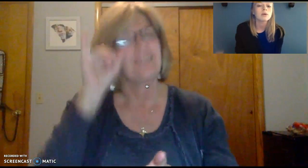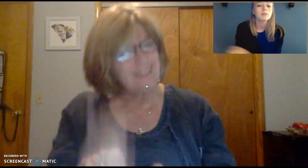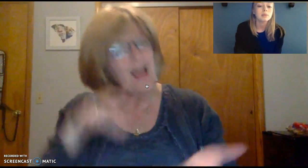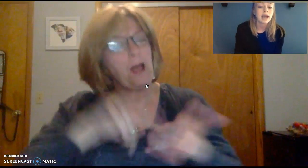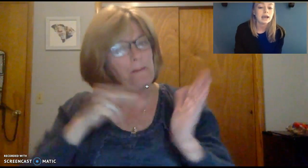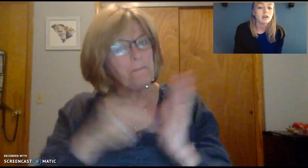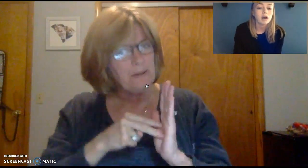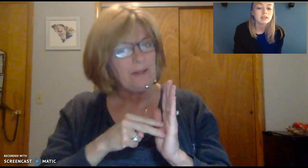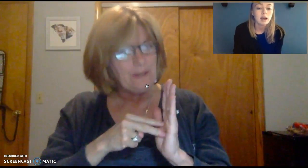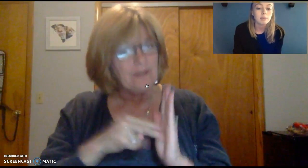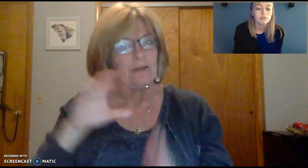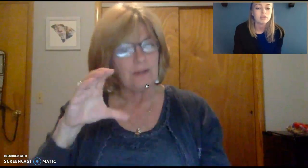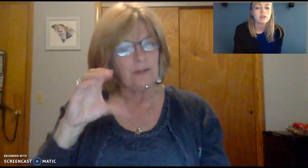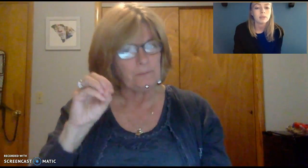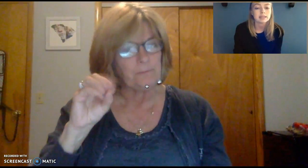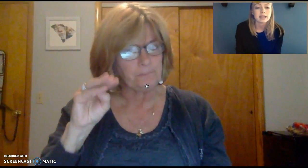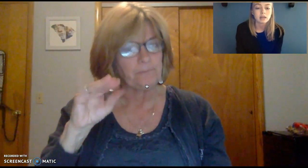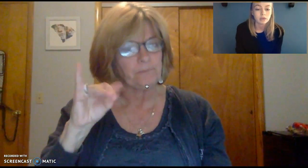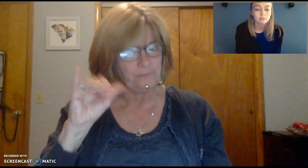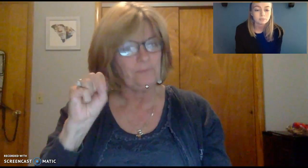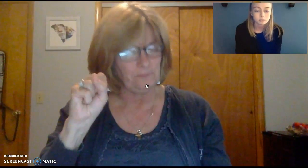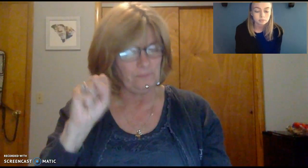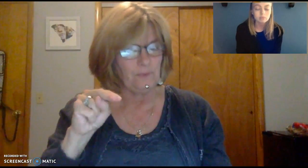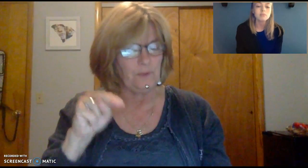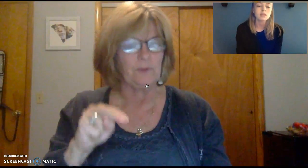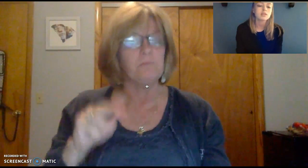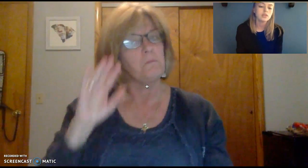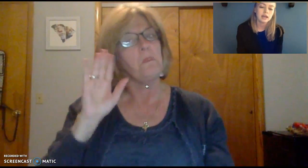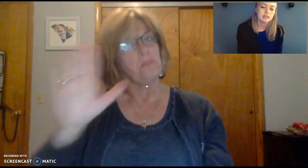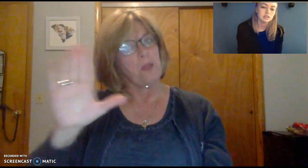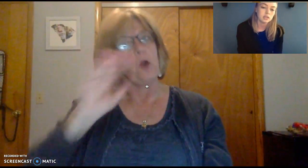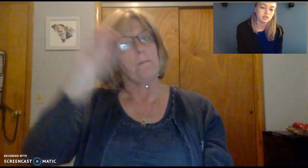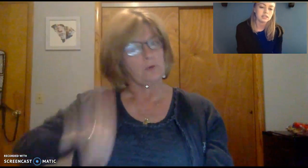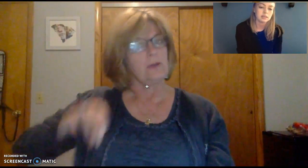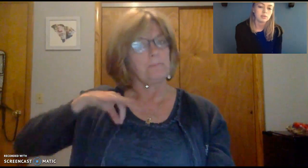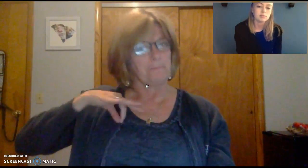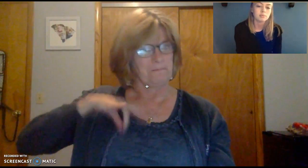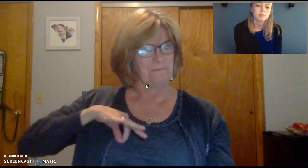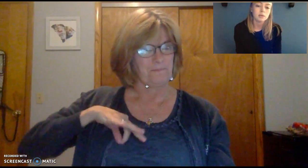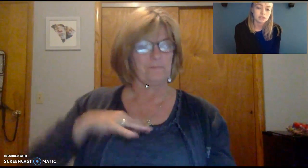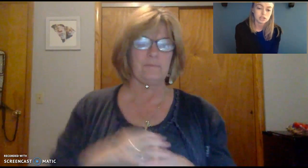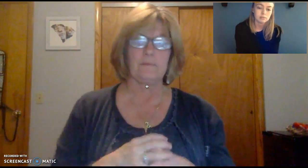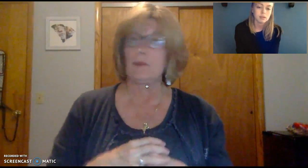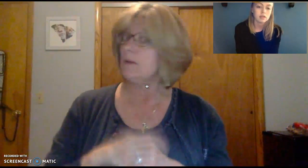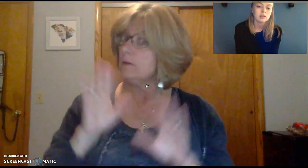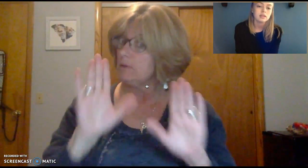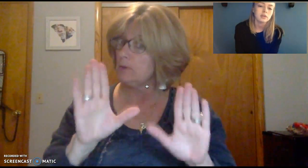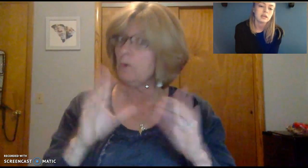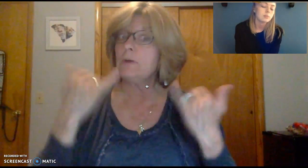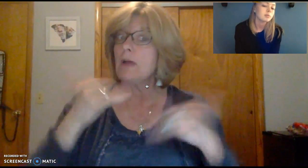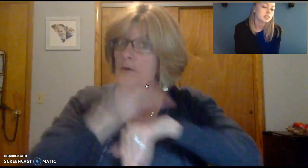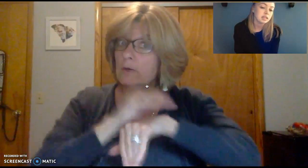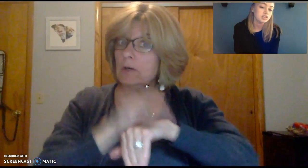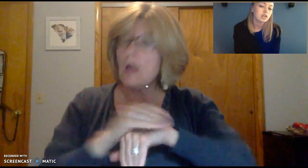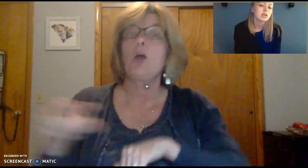that would be added on top of their base salary. That is another example of commission. They would